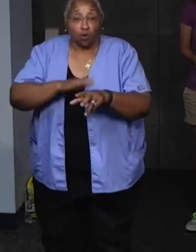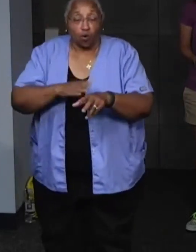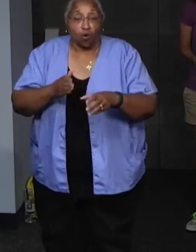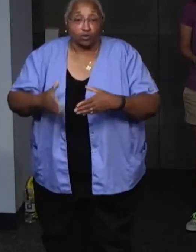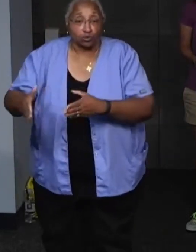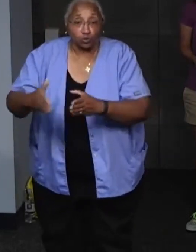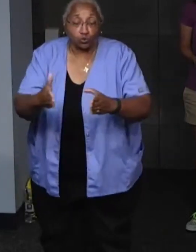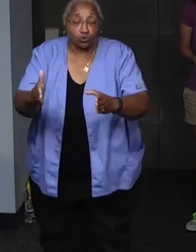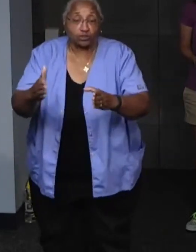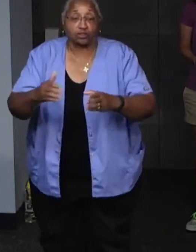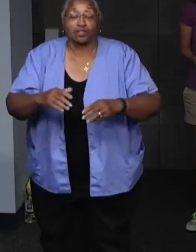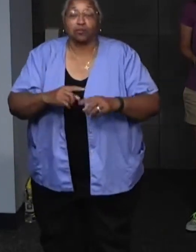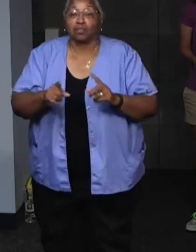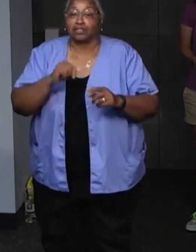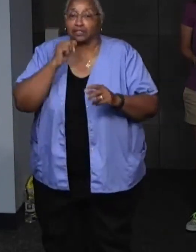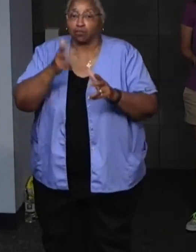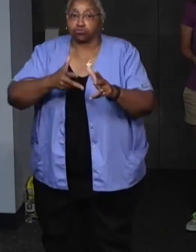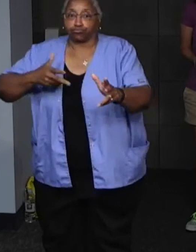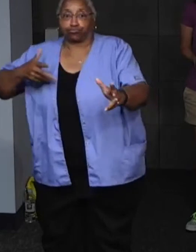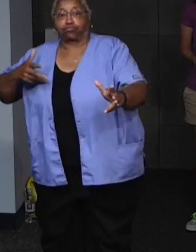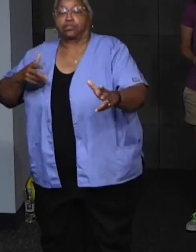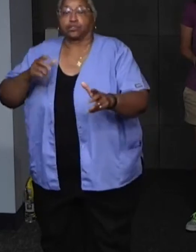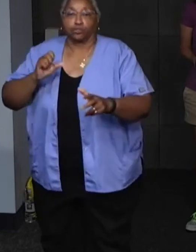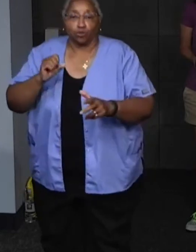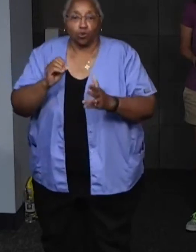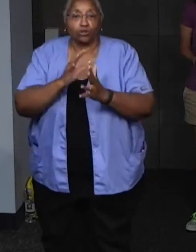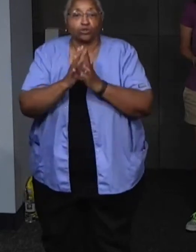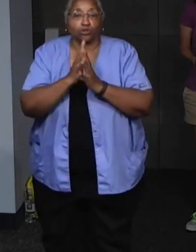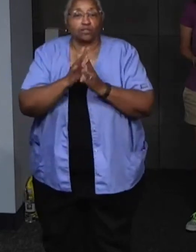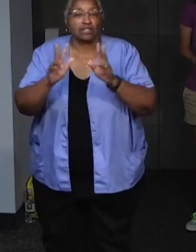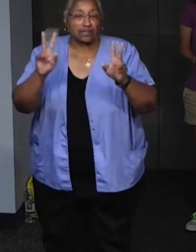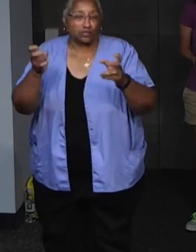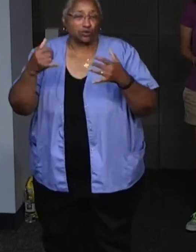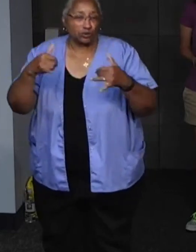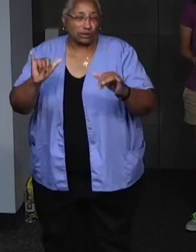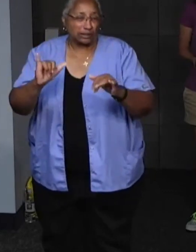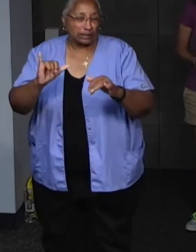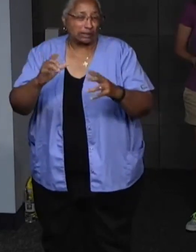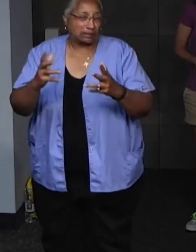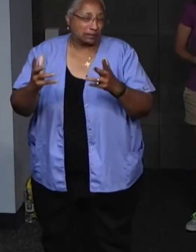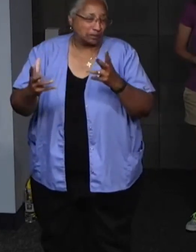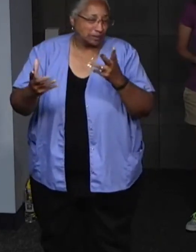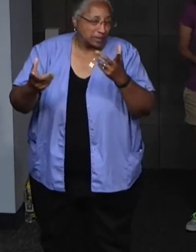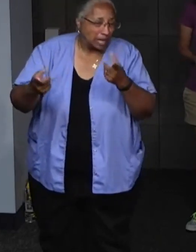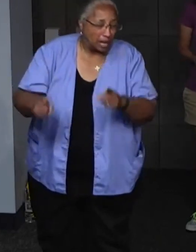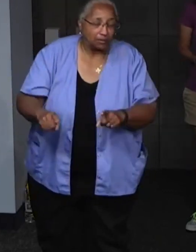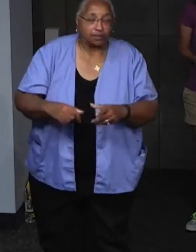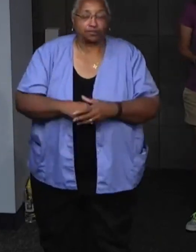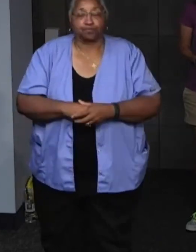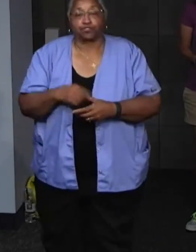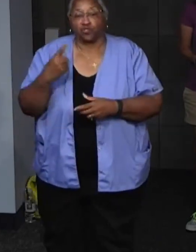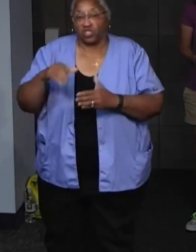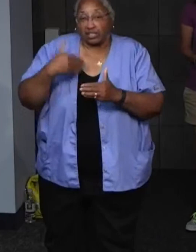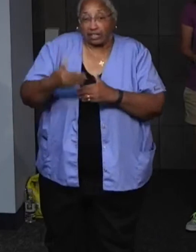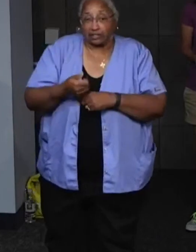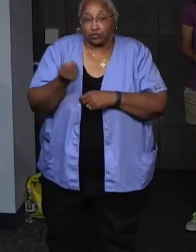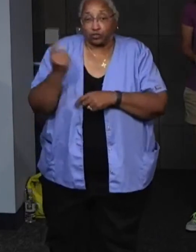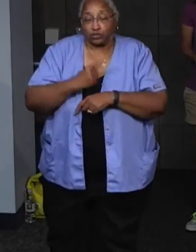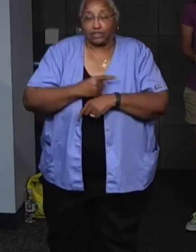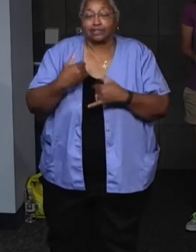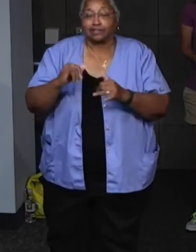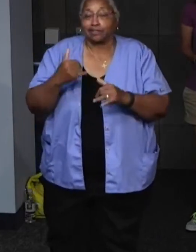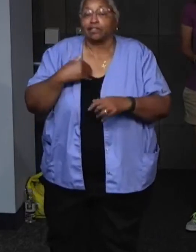not blocks long. So traffic issues are still going to be in place, obviously, over the next few days. With that, we are still having disturbances